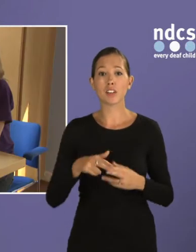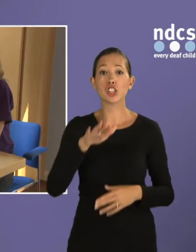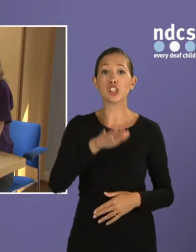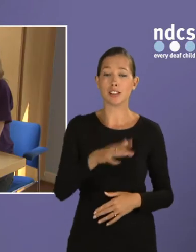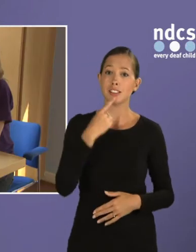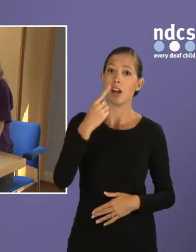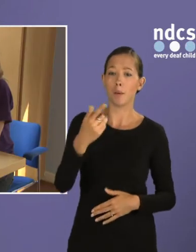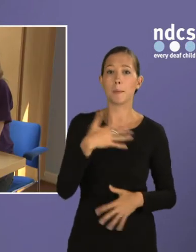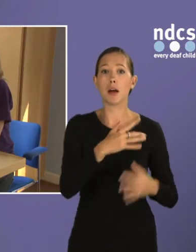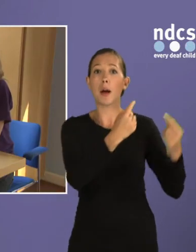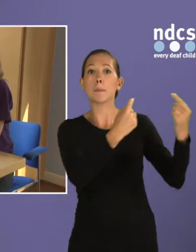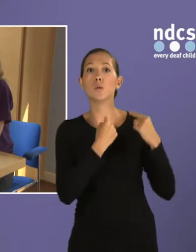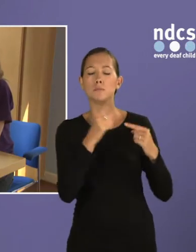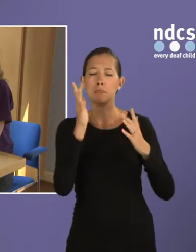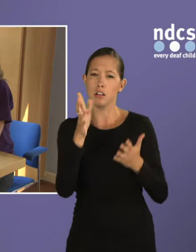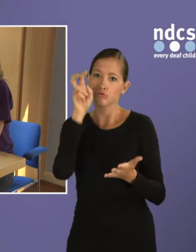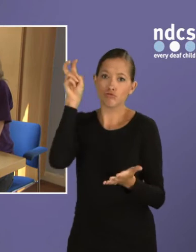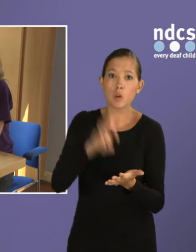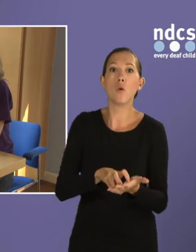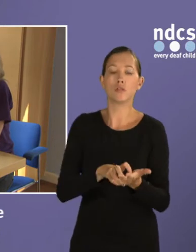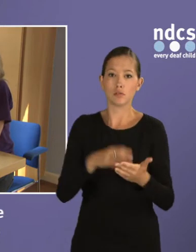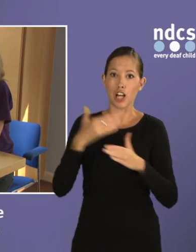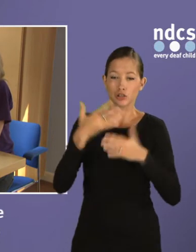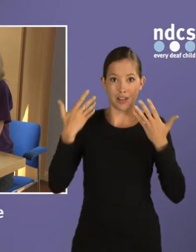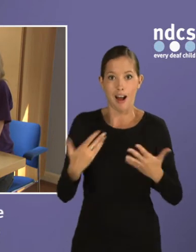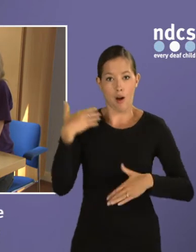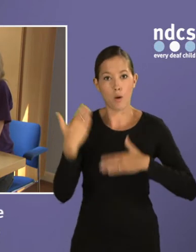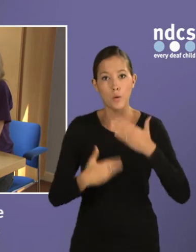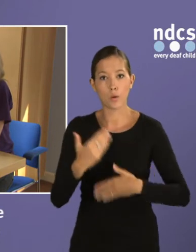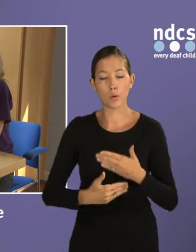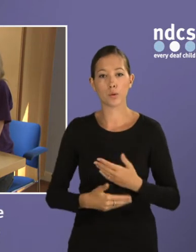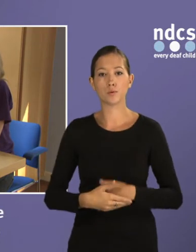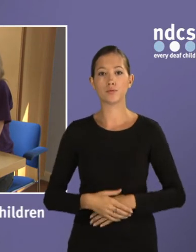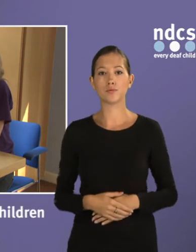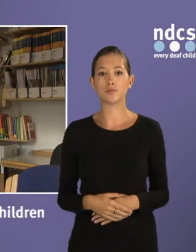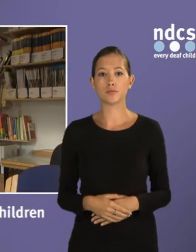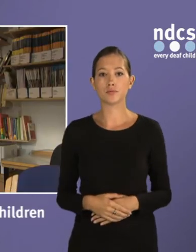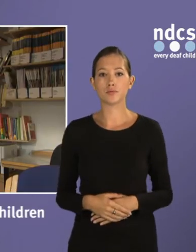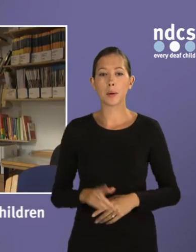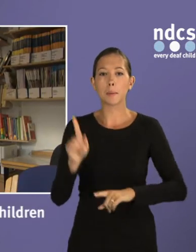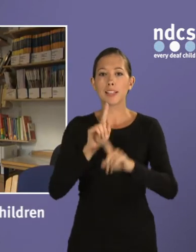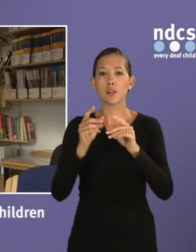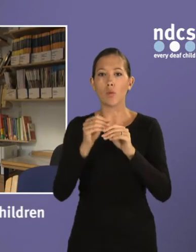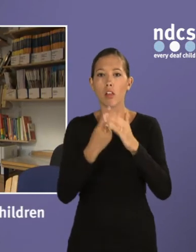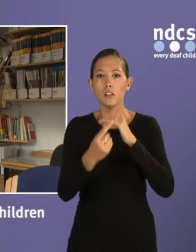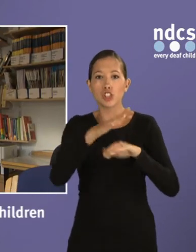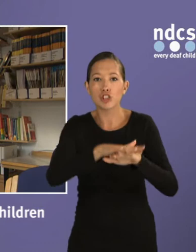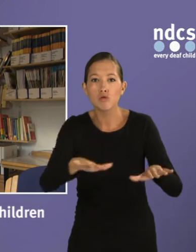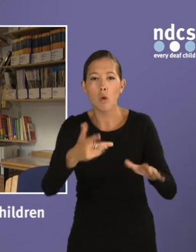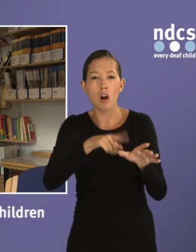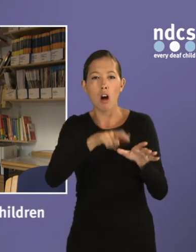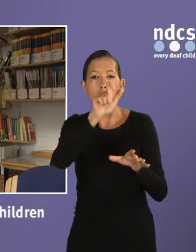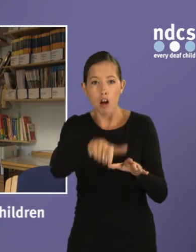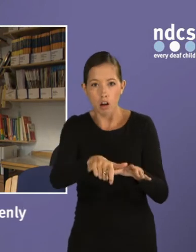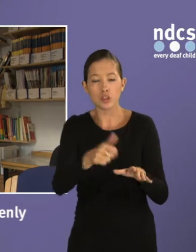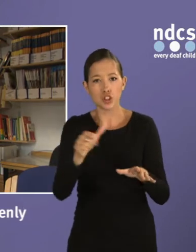If a child discloses abuse to you, you must record it and take appropriate action immediately. Meetings with individual children or young